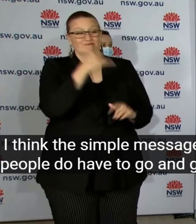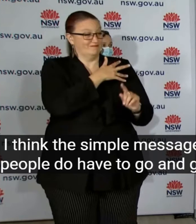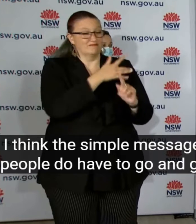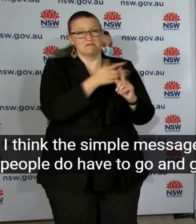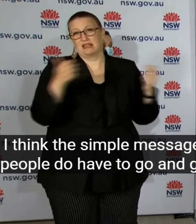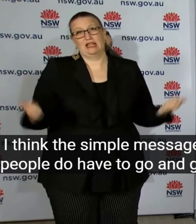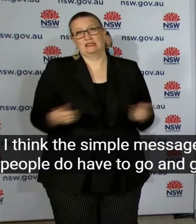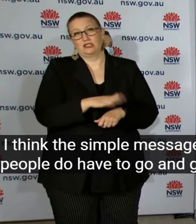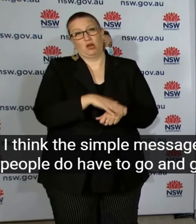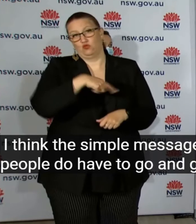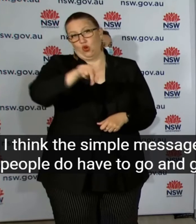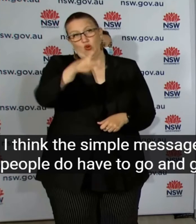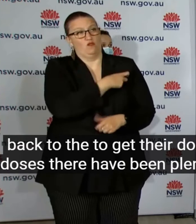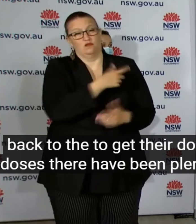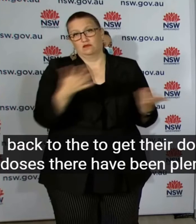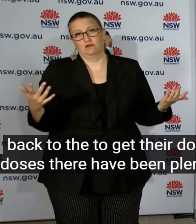staff to go and get doubly vaccinated.